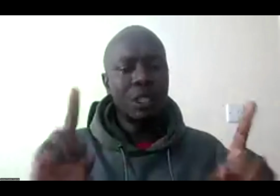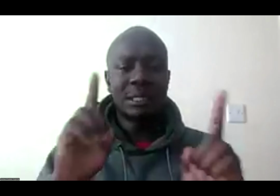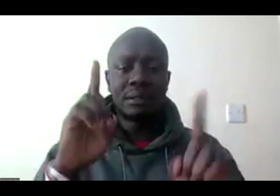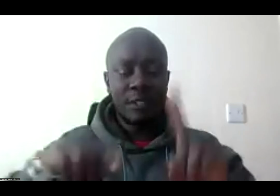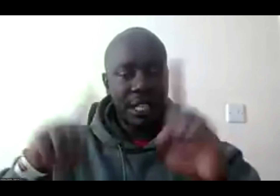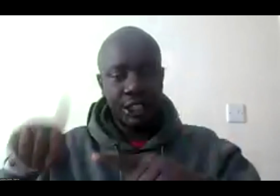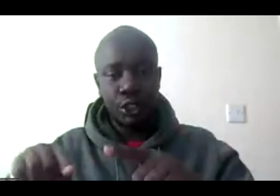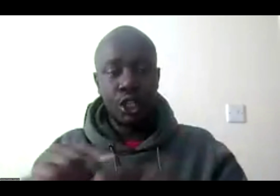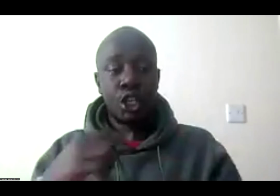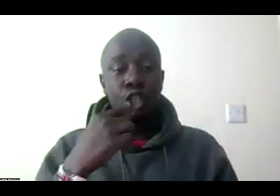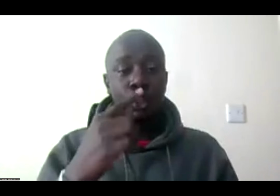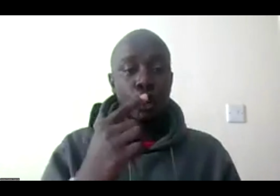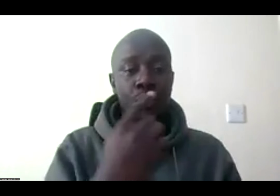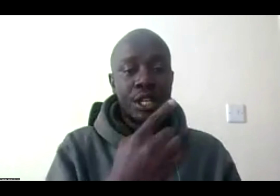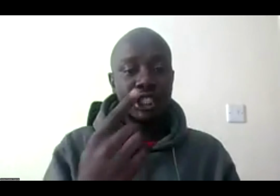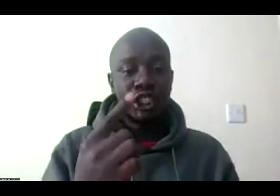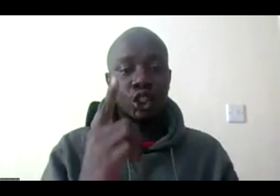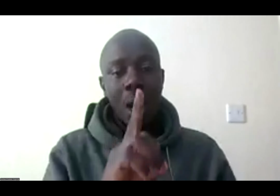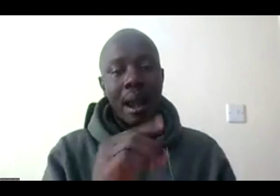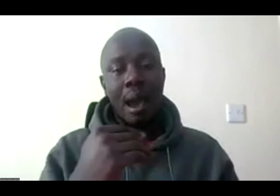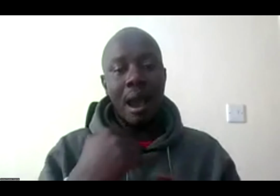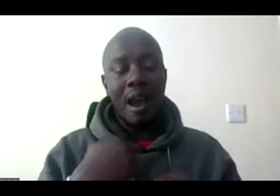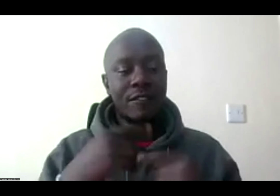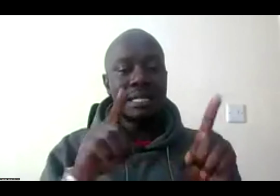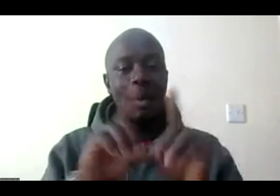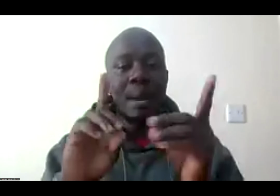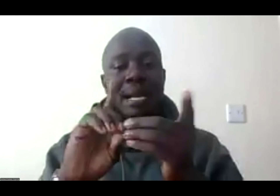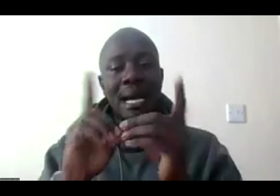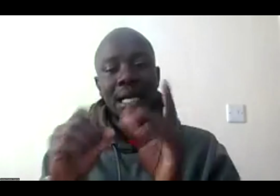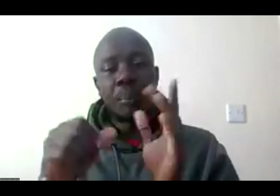Because sign language is rich and it also has its own variation.